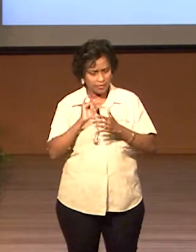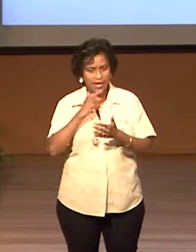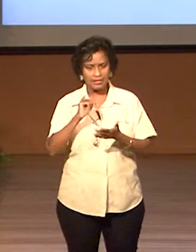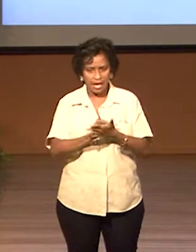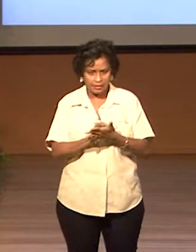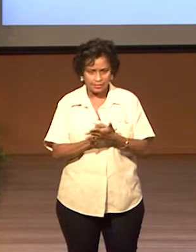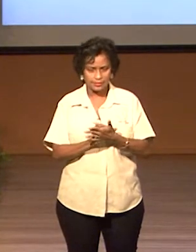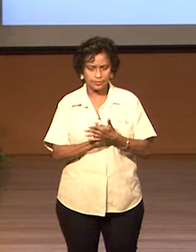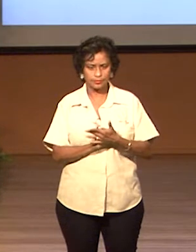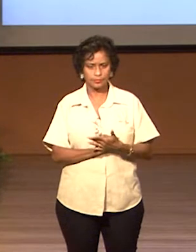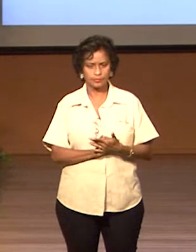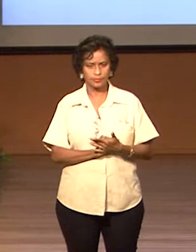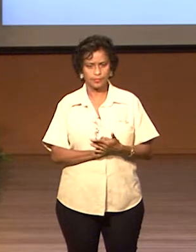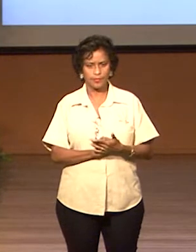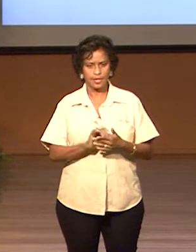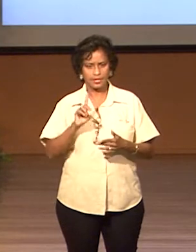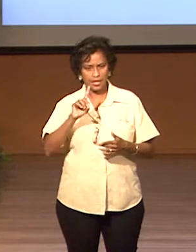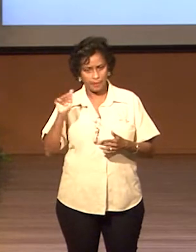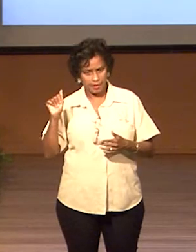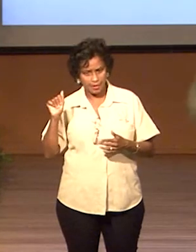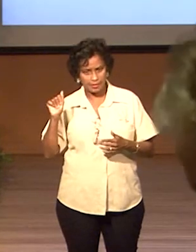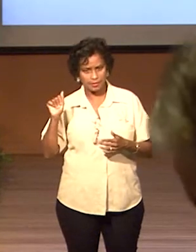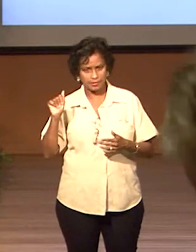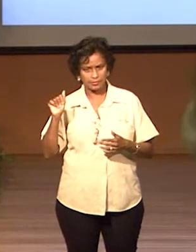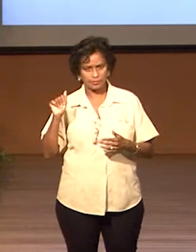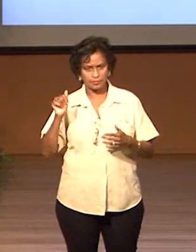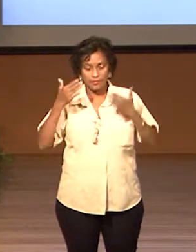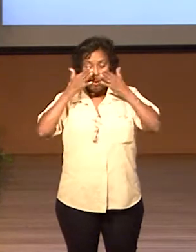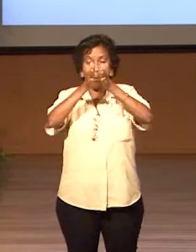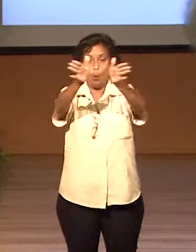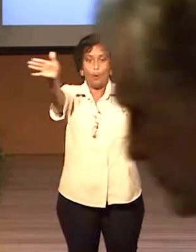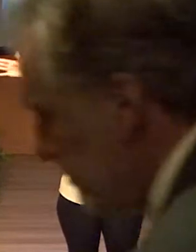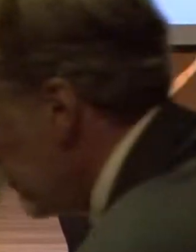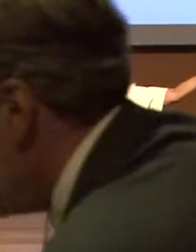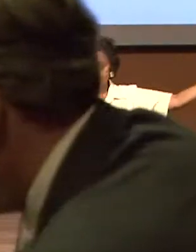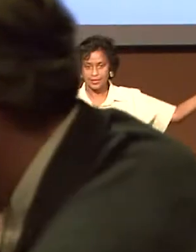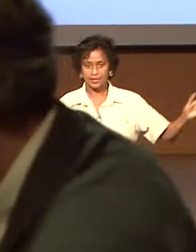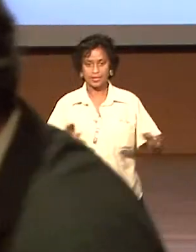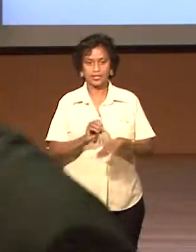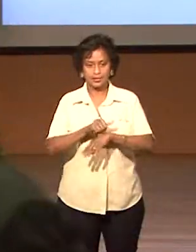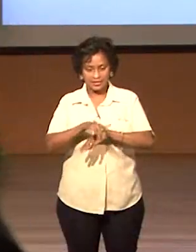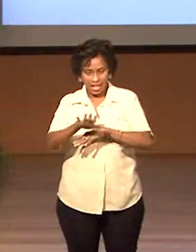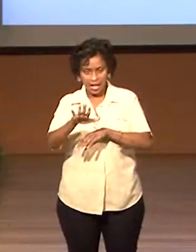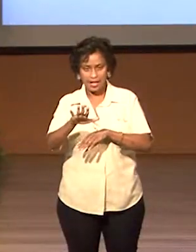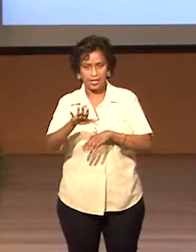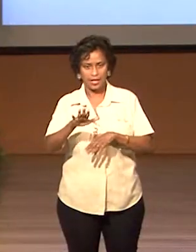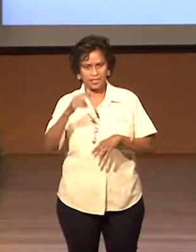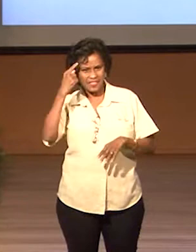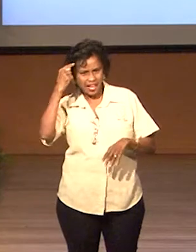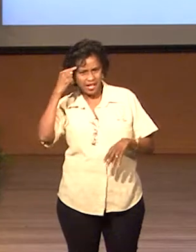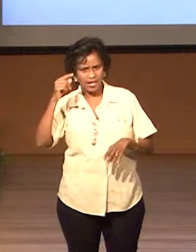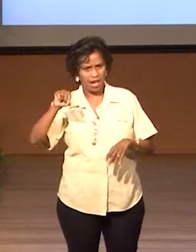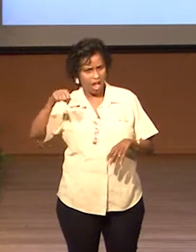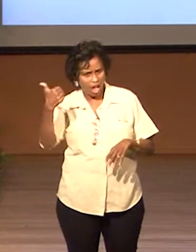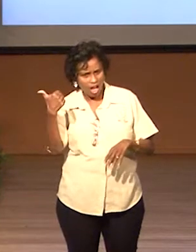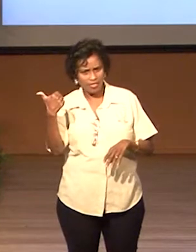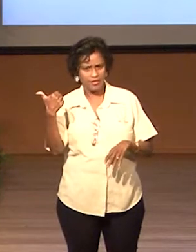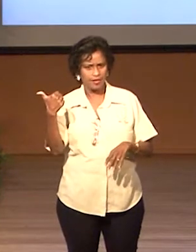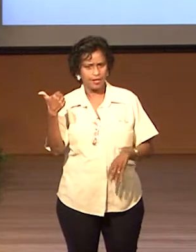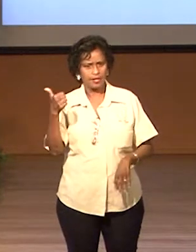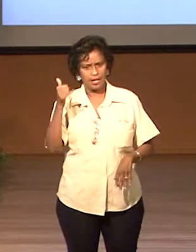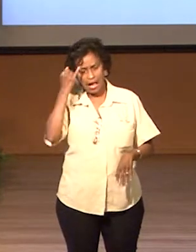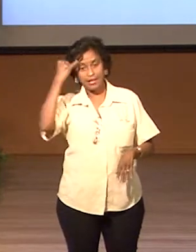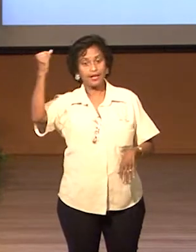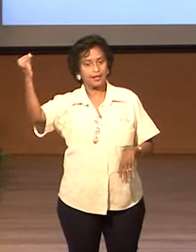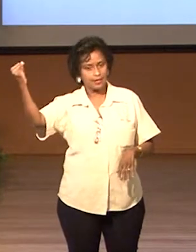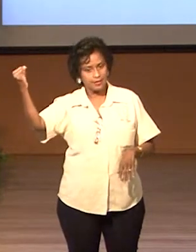awareness consultant. He had a different reaction, and in that second paragraph, he says, while his